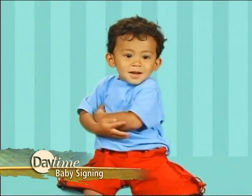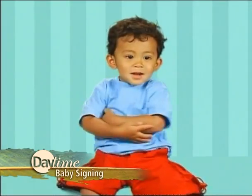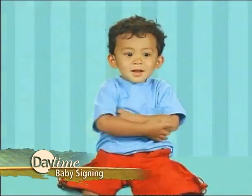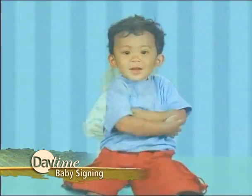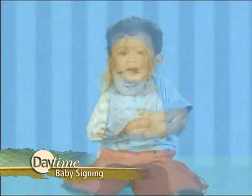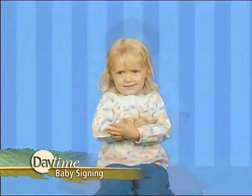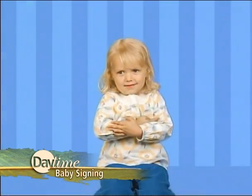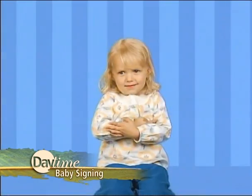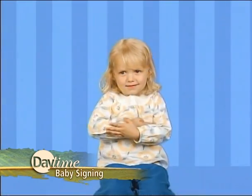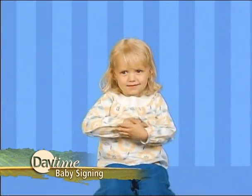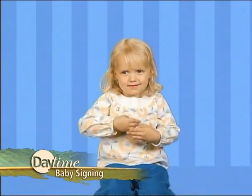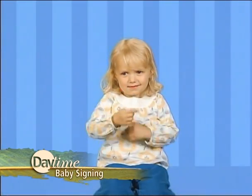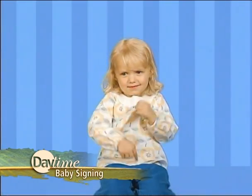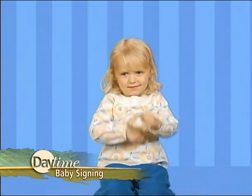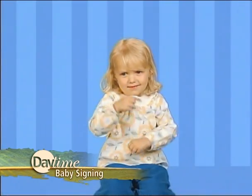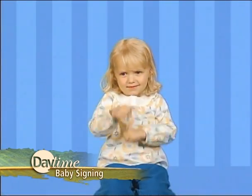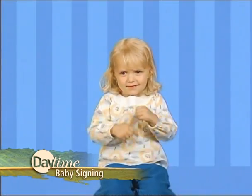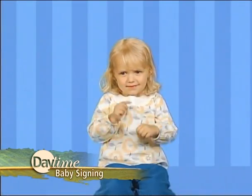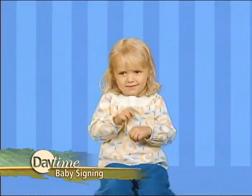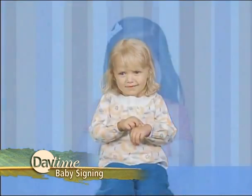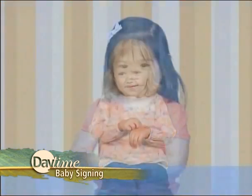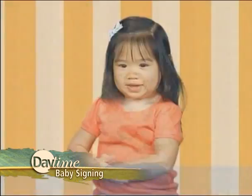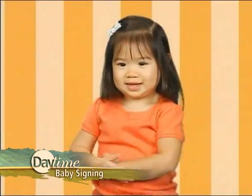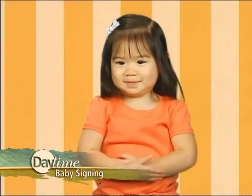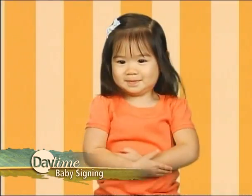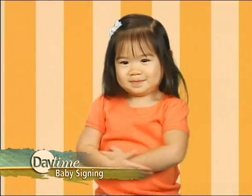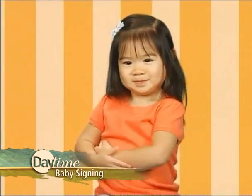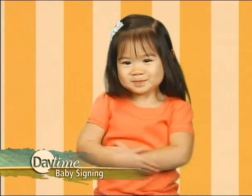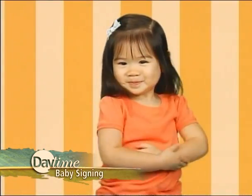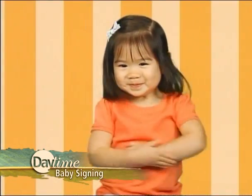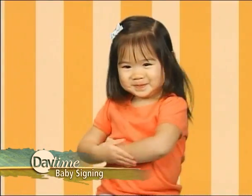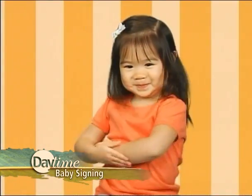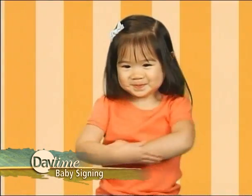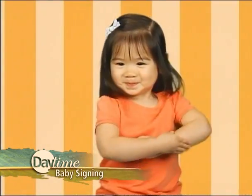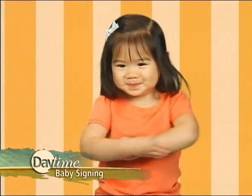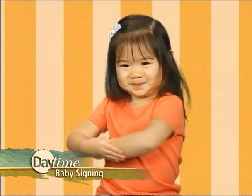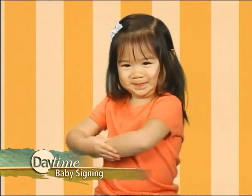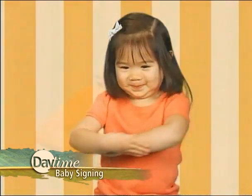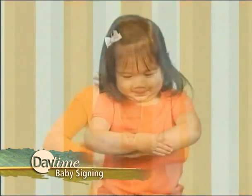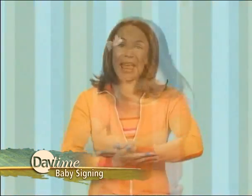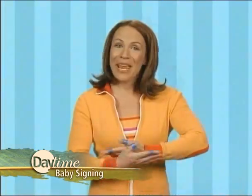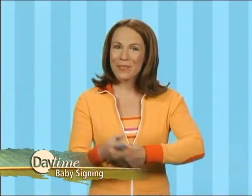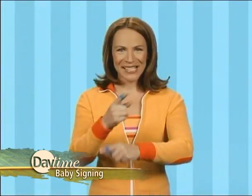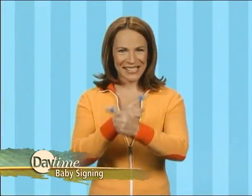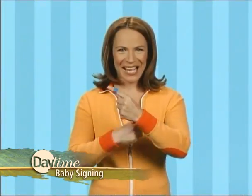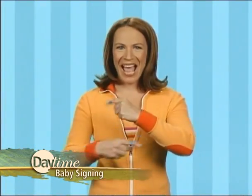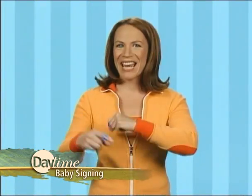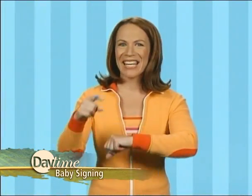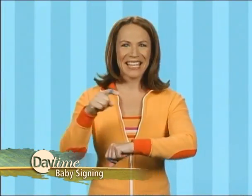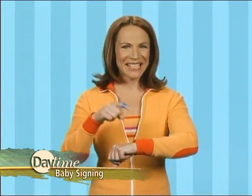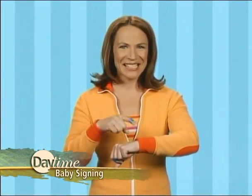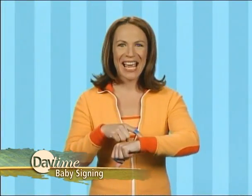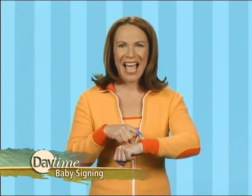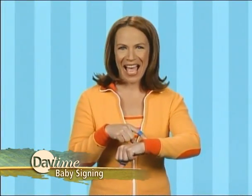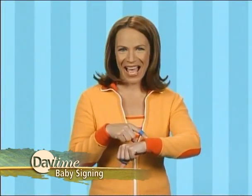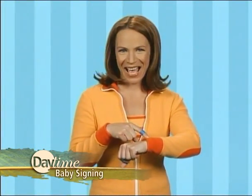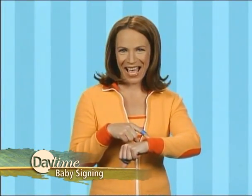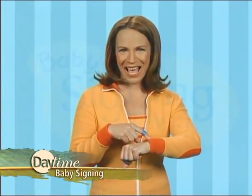Baby, baby, baby, signing time. Baby, baby, baby, signing time.